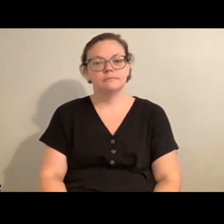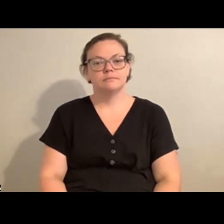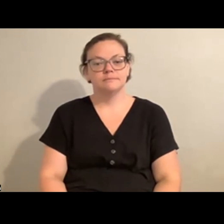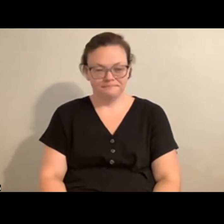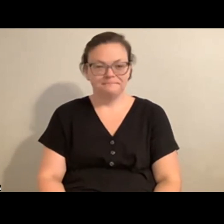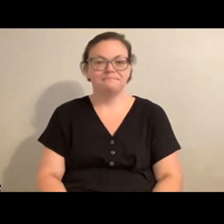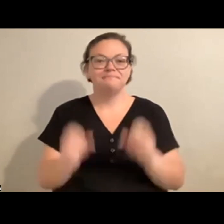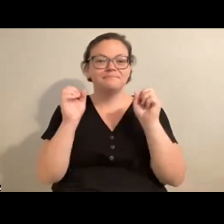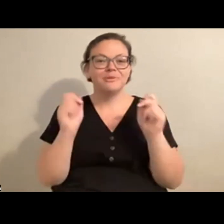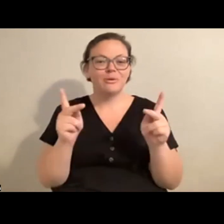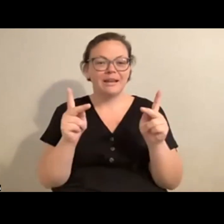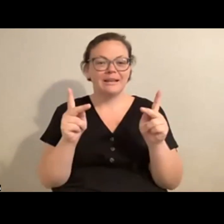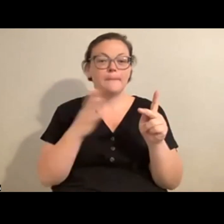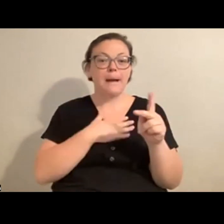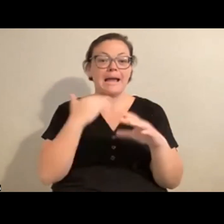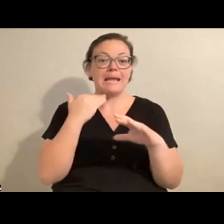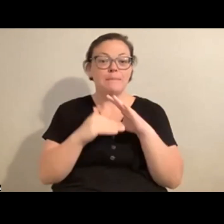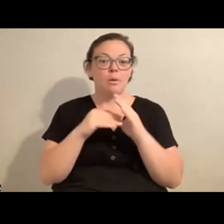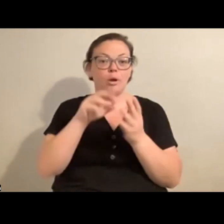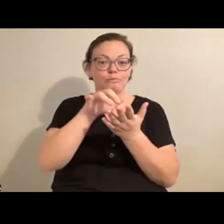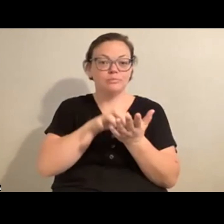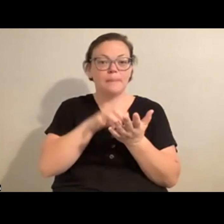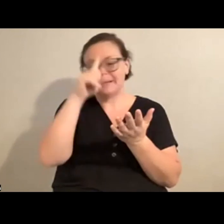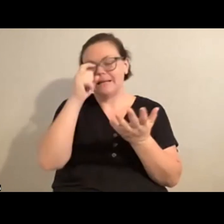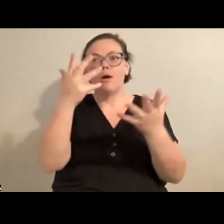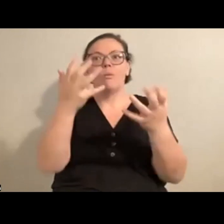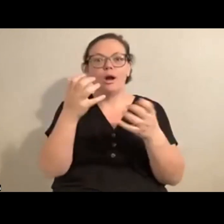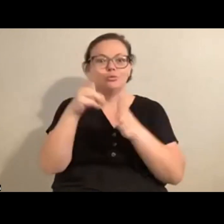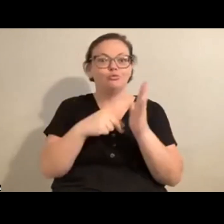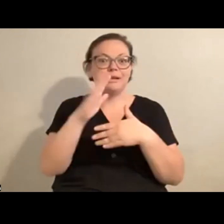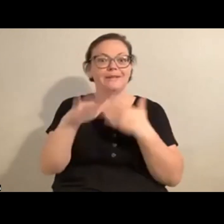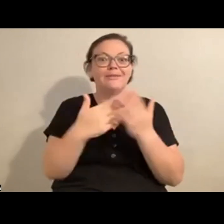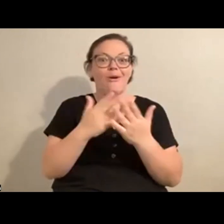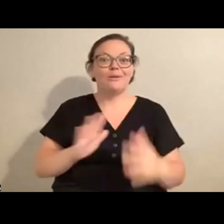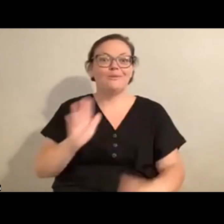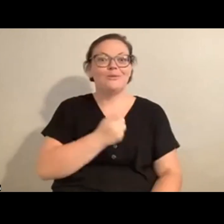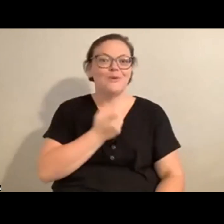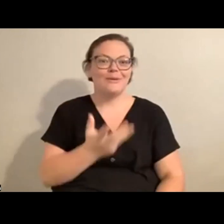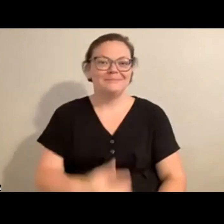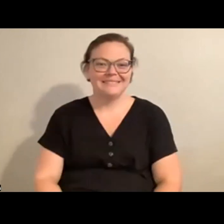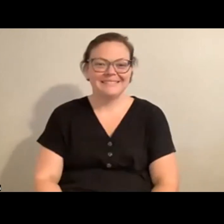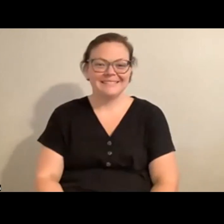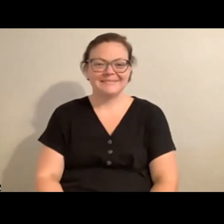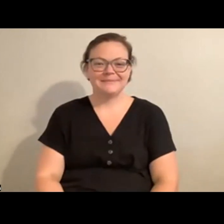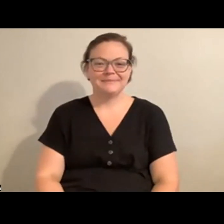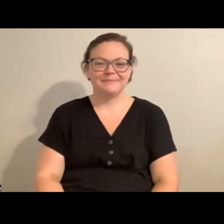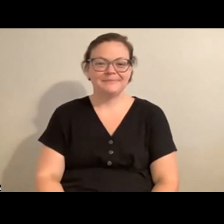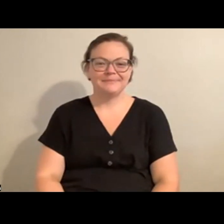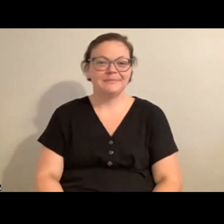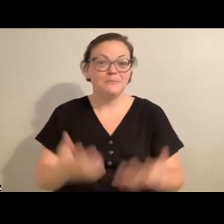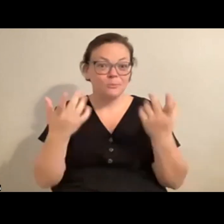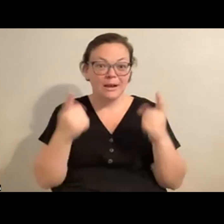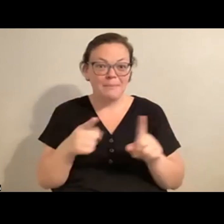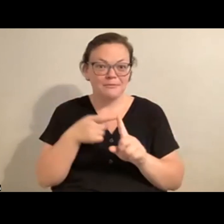Okay, I'm gonna put my email because I would love to read all of your poems and what came of this.